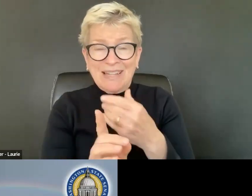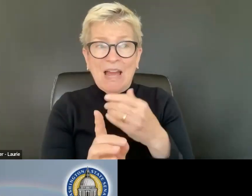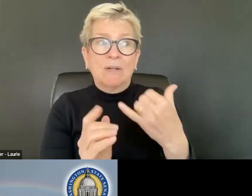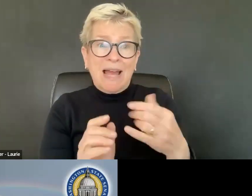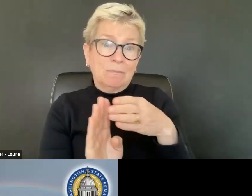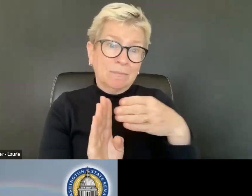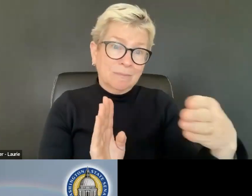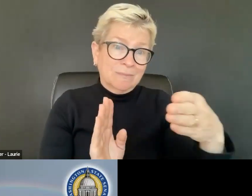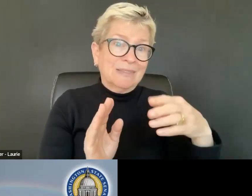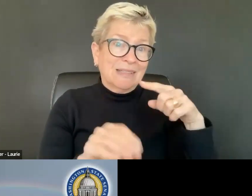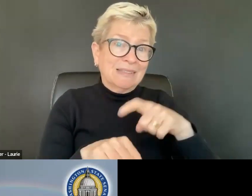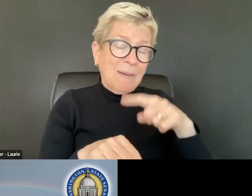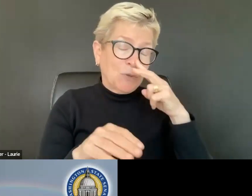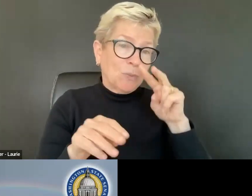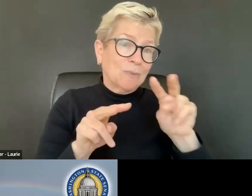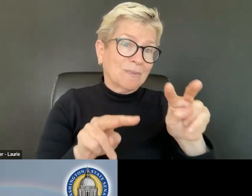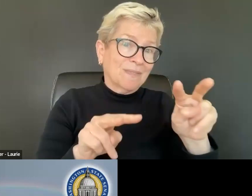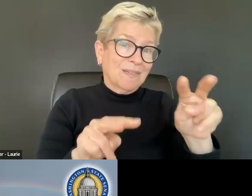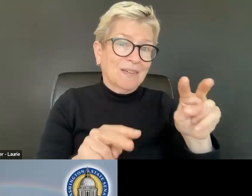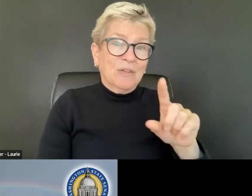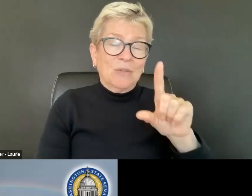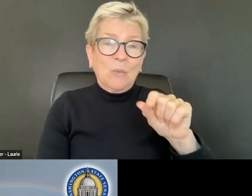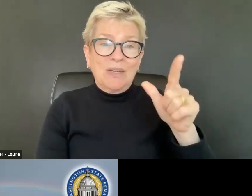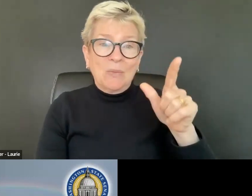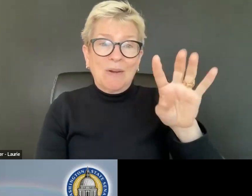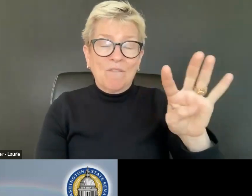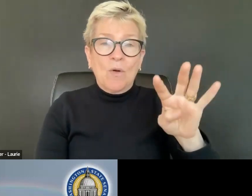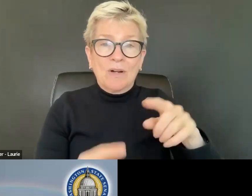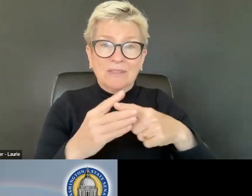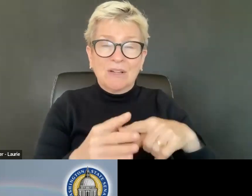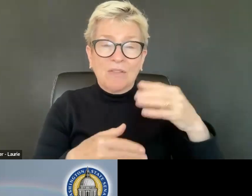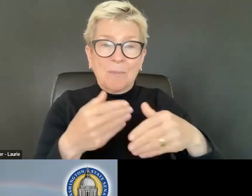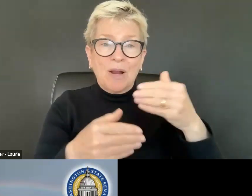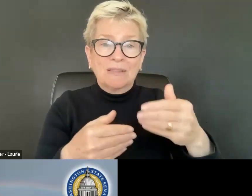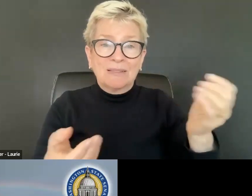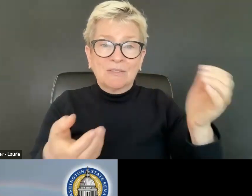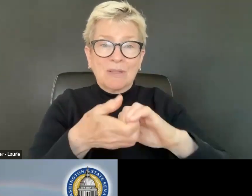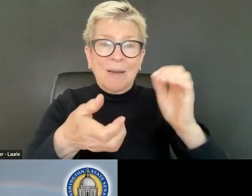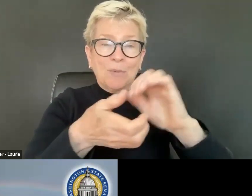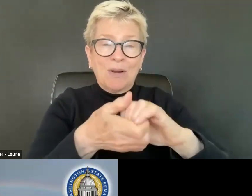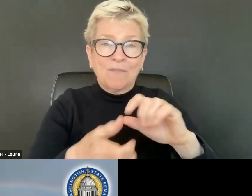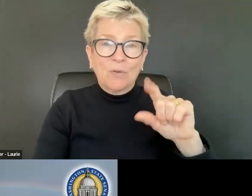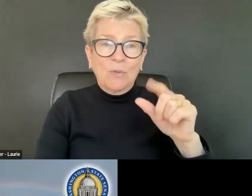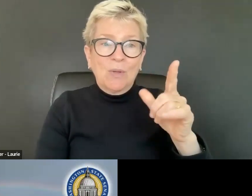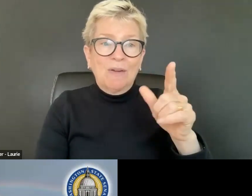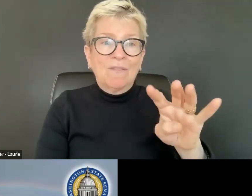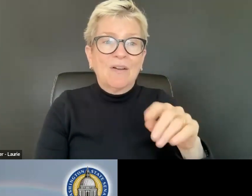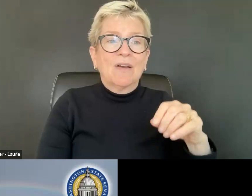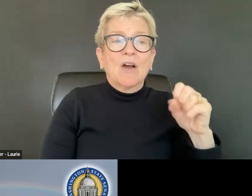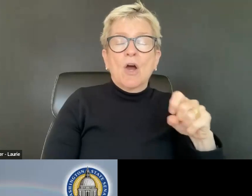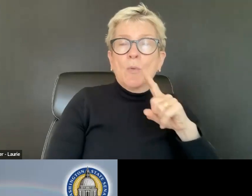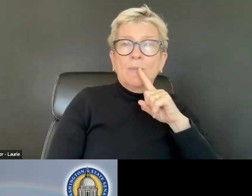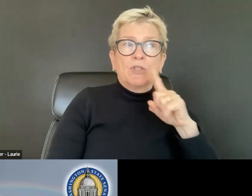thought processes going, and let's just start collaborating on 2024. Sure, we came up with lots of fodder for those thought processes